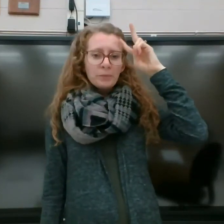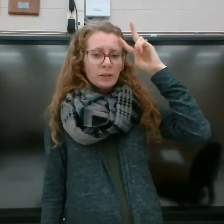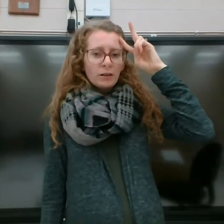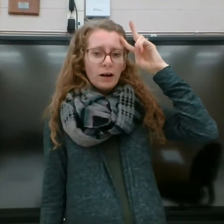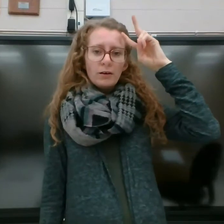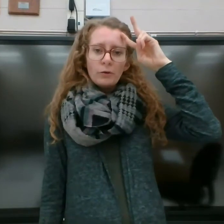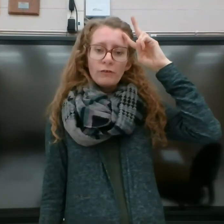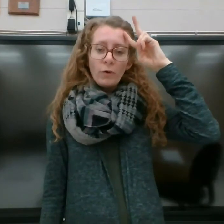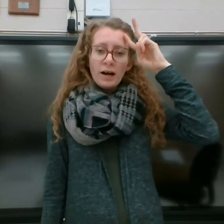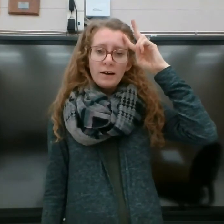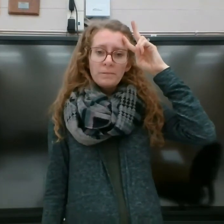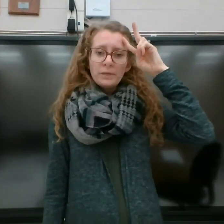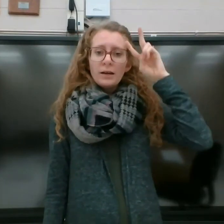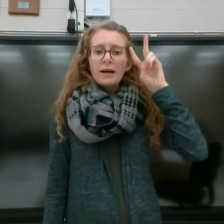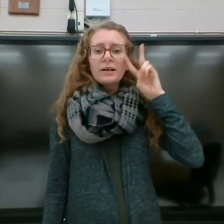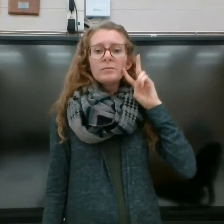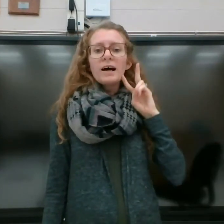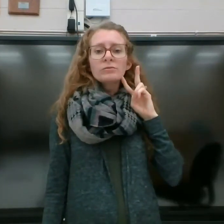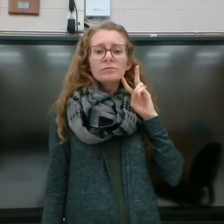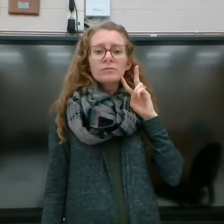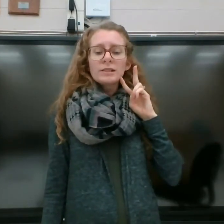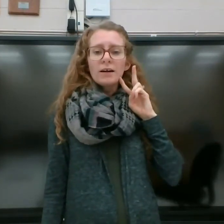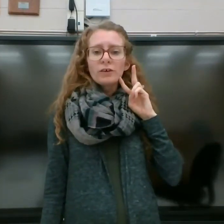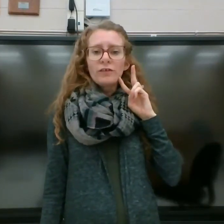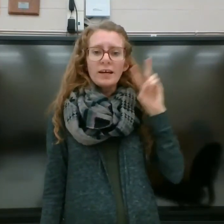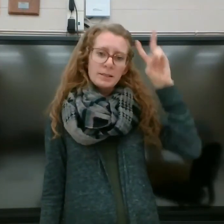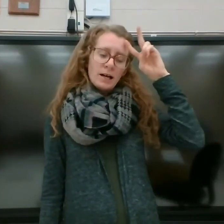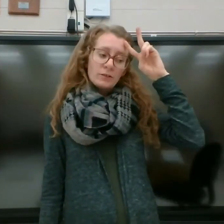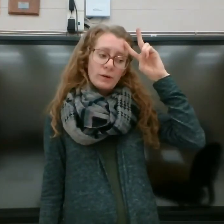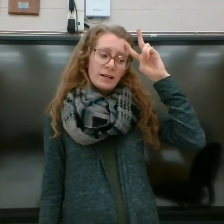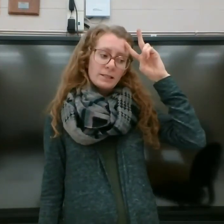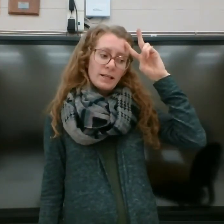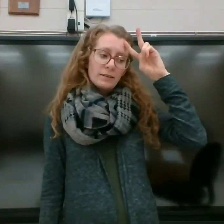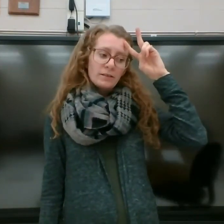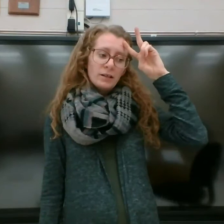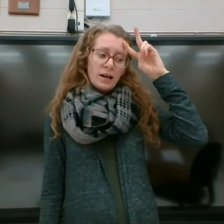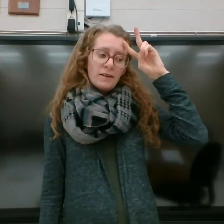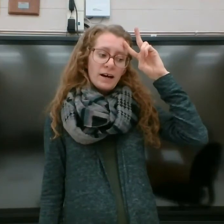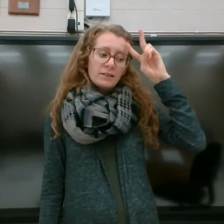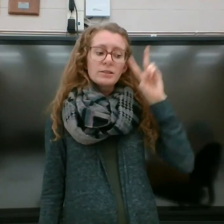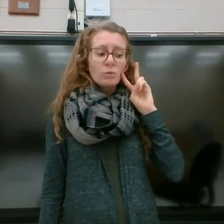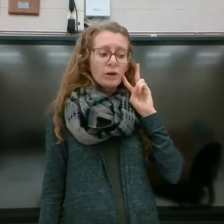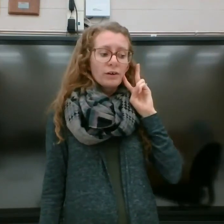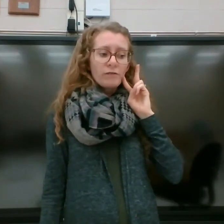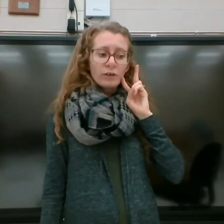temple or your forehead, and come down the side of your face on the right hand side. And that is the word